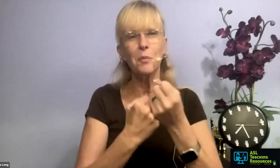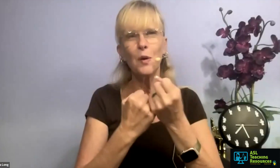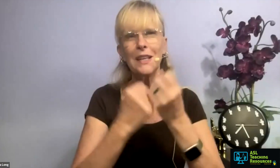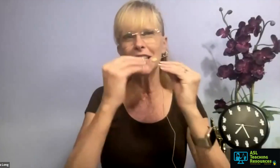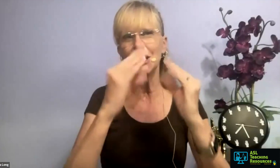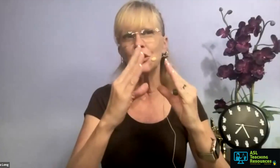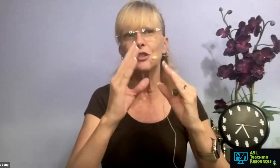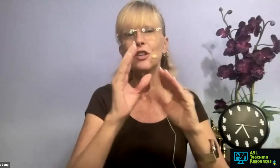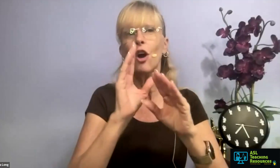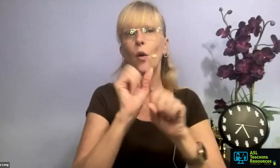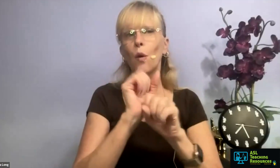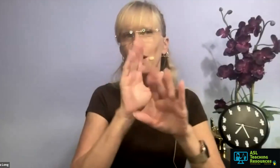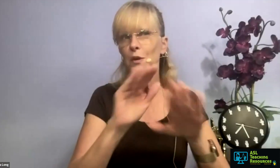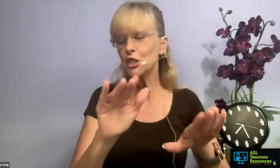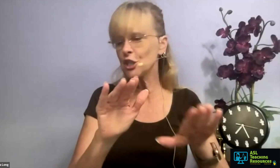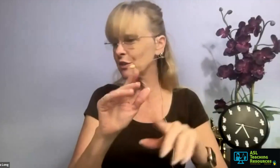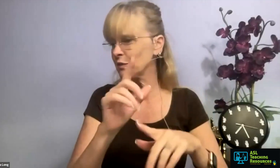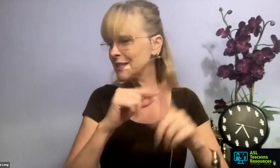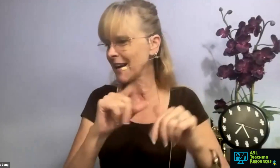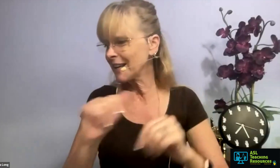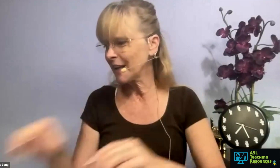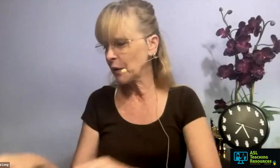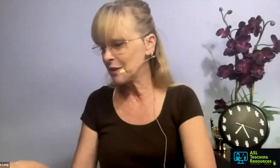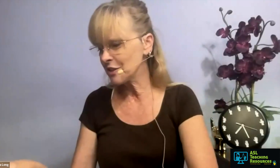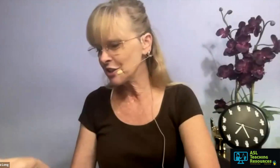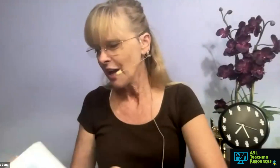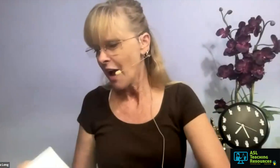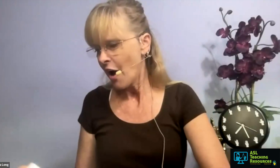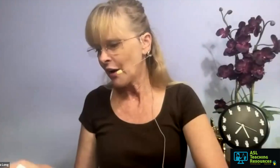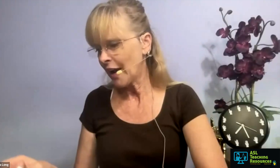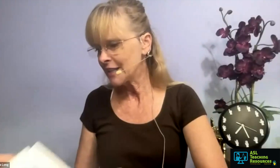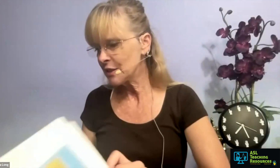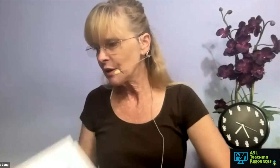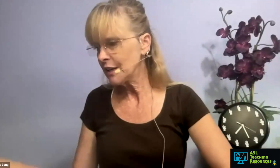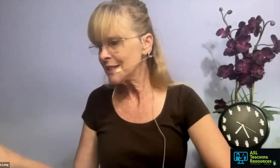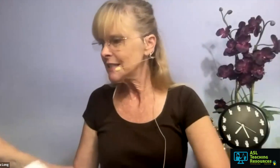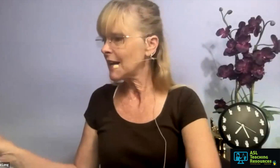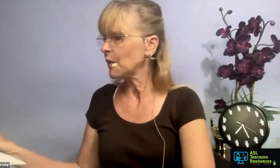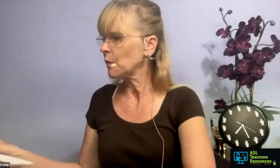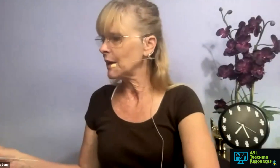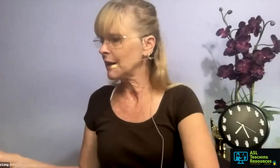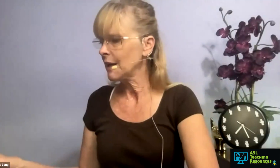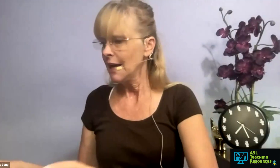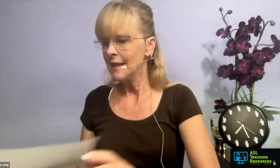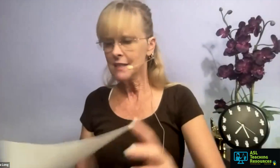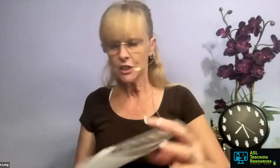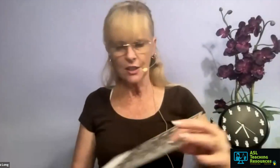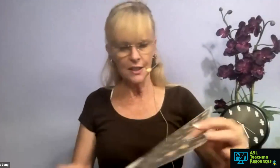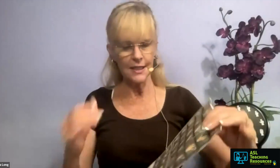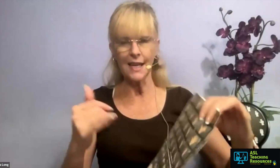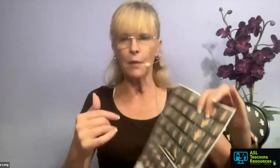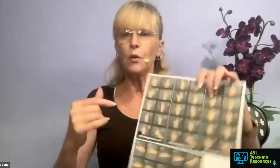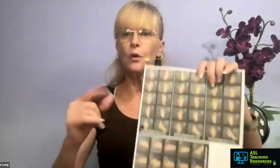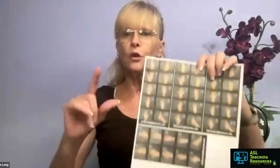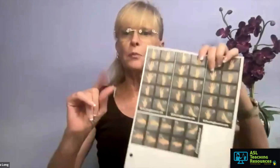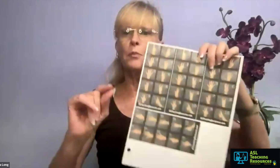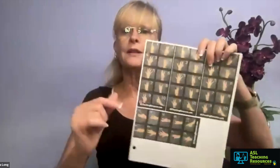supporting teachers working with children with sign language. Okay, so here's another one. This is just a sample. You can print this